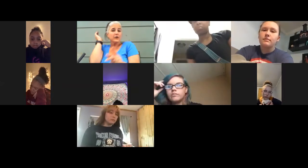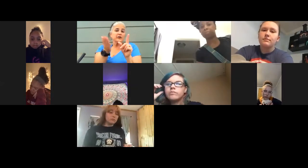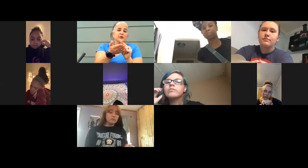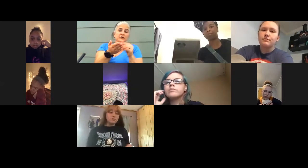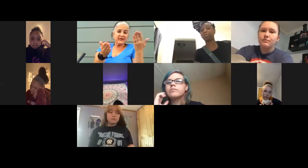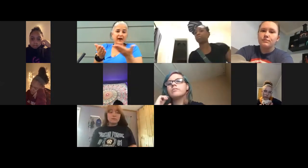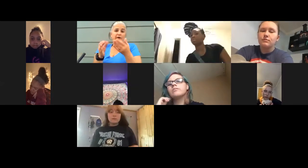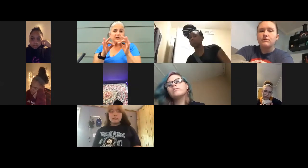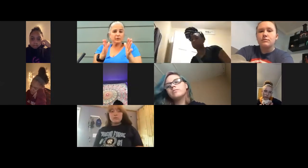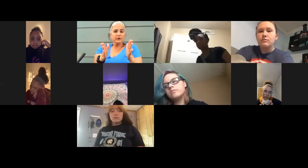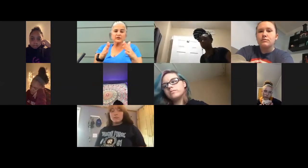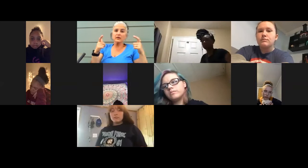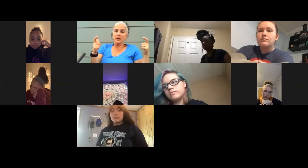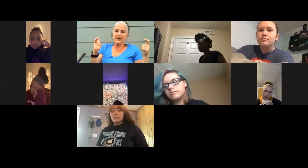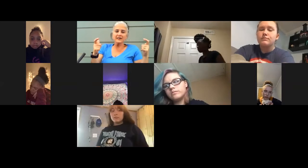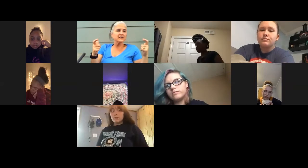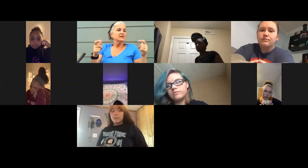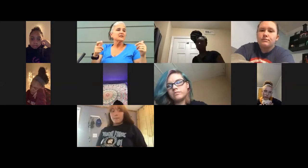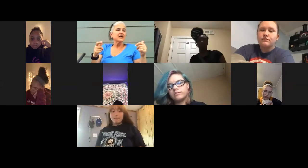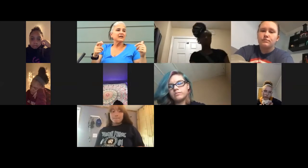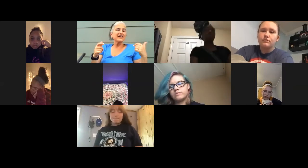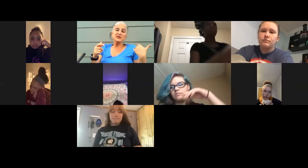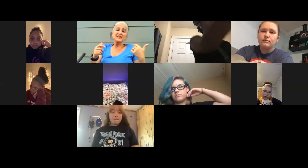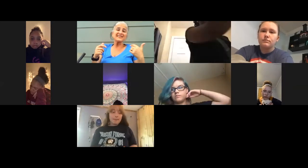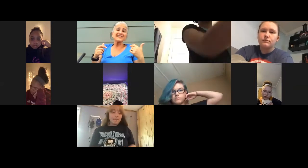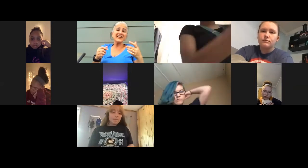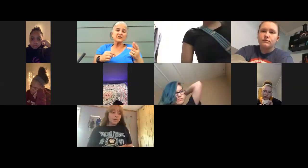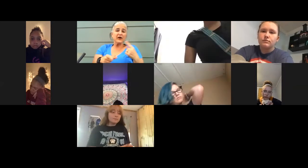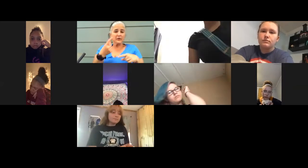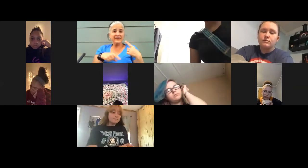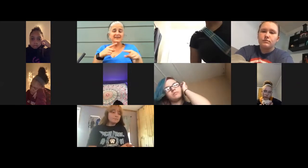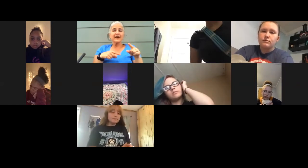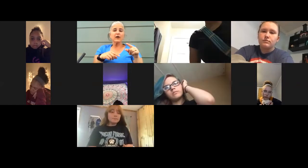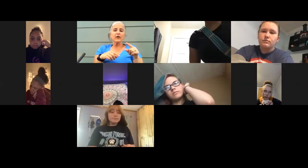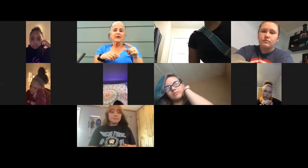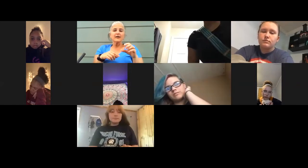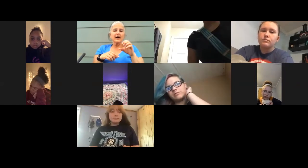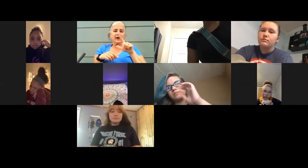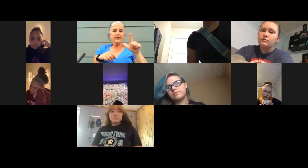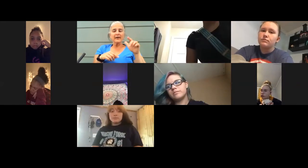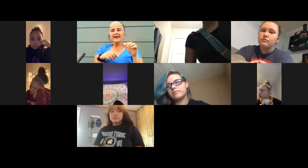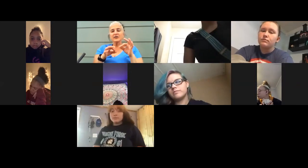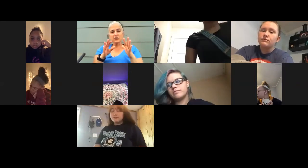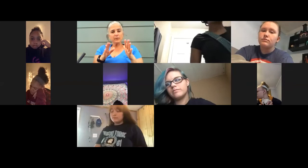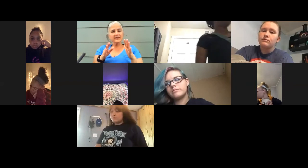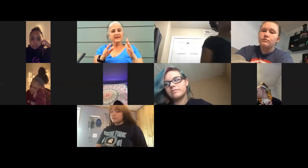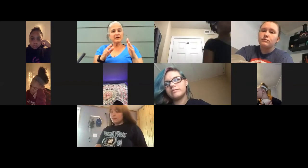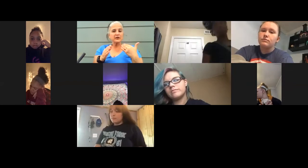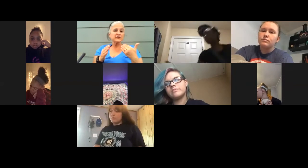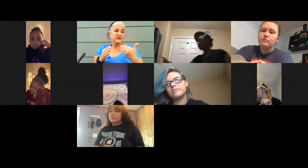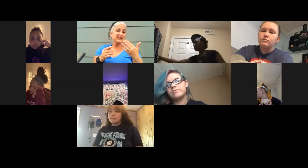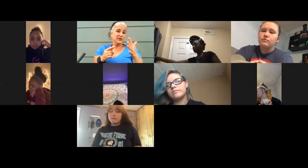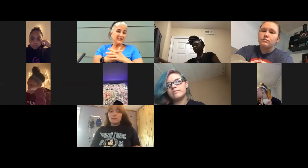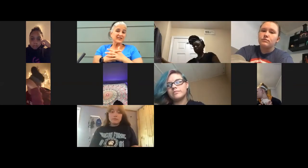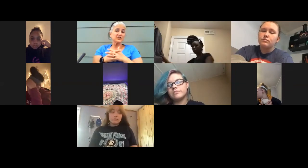news. On the news, they've hired interpreters a lot. I do follow ASL and interpreting in